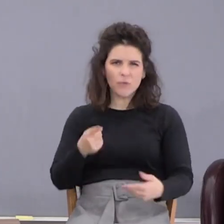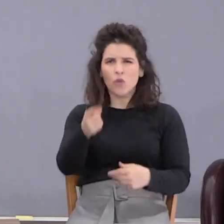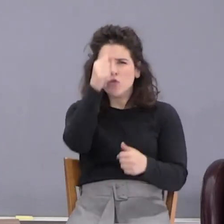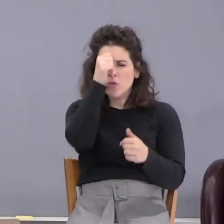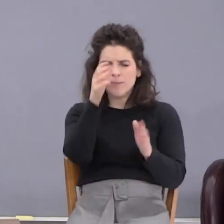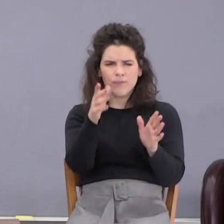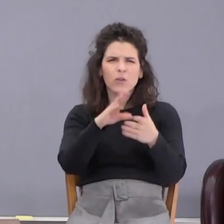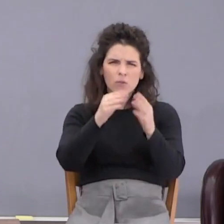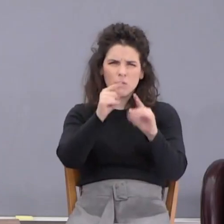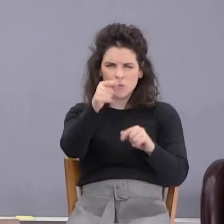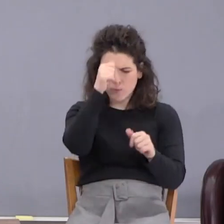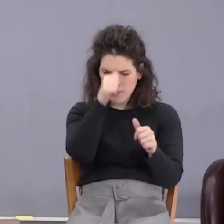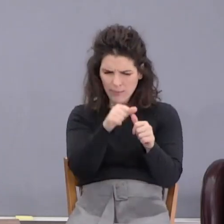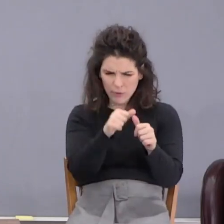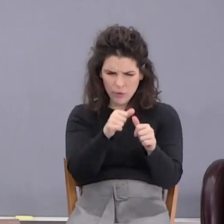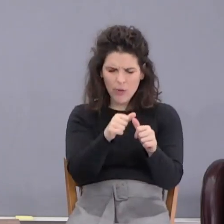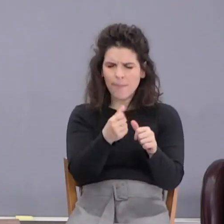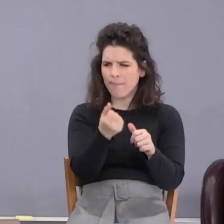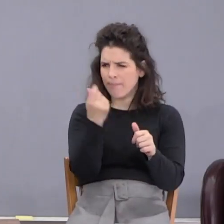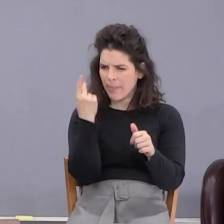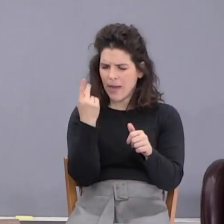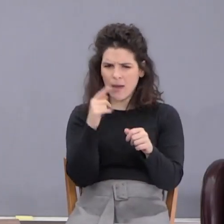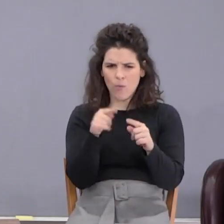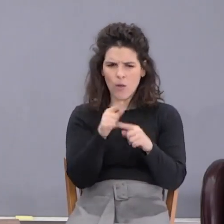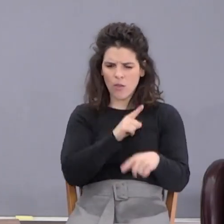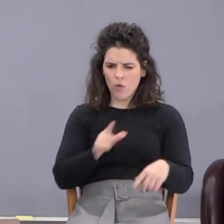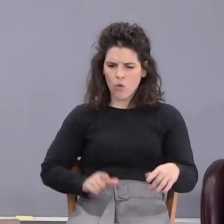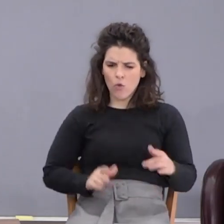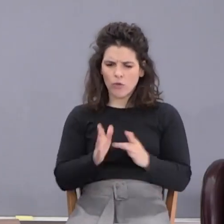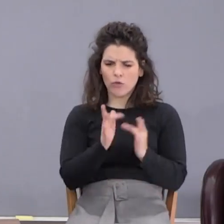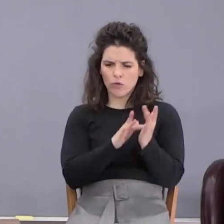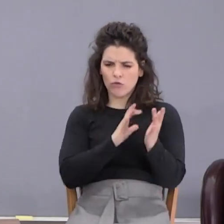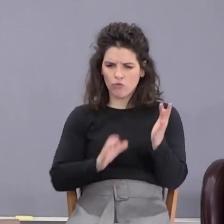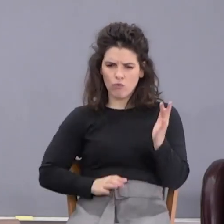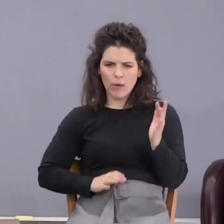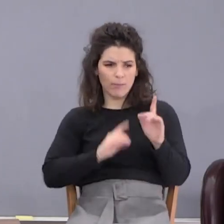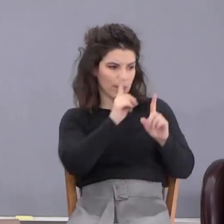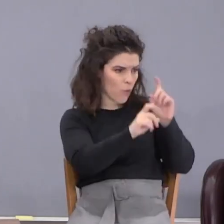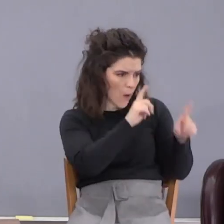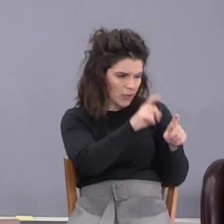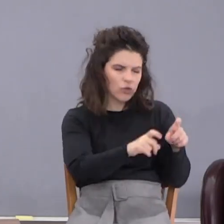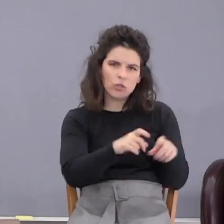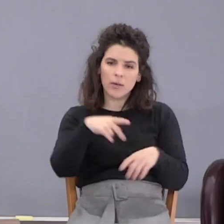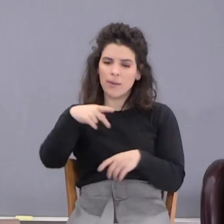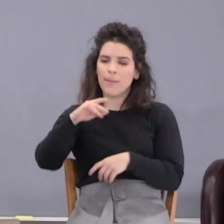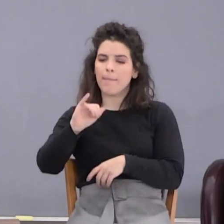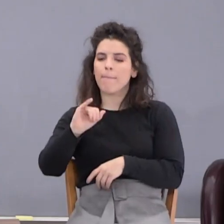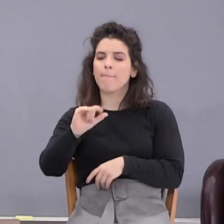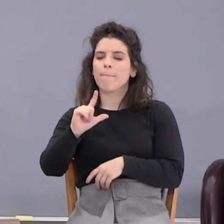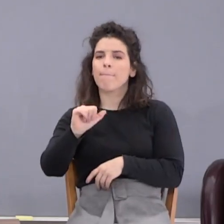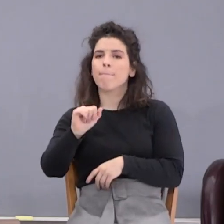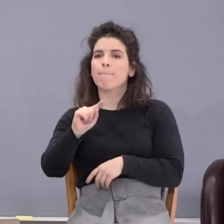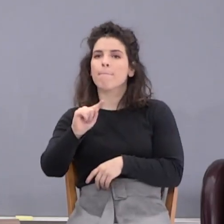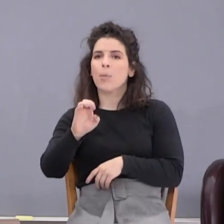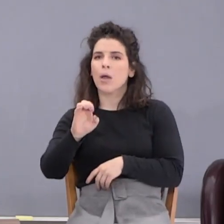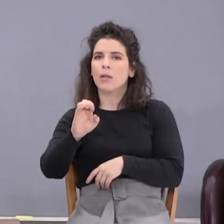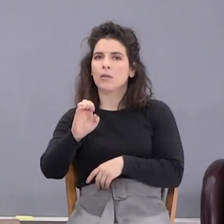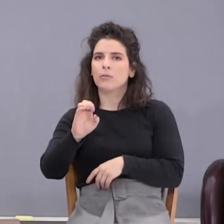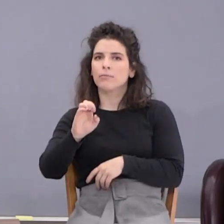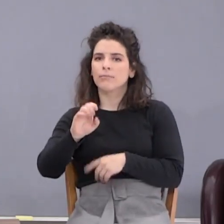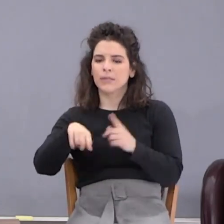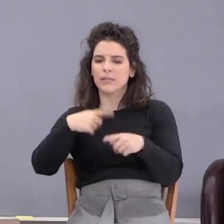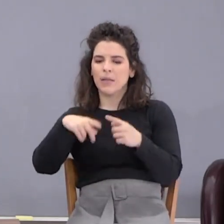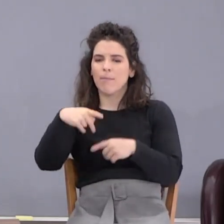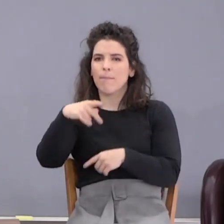remember, for example, when the Lord Jesus Christ is being interrogated by Pilate? And he's asking Jesus Christ